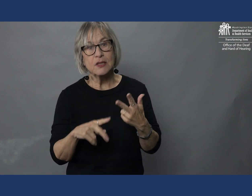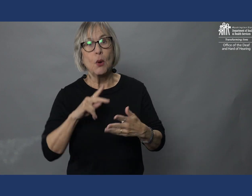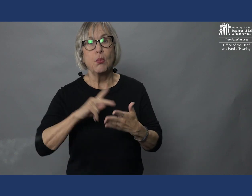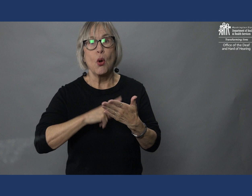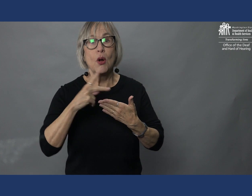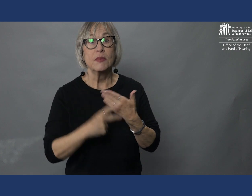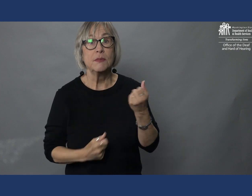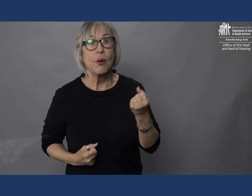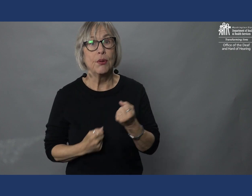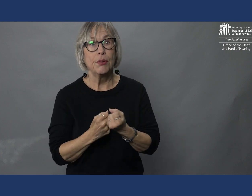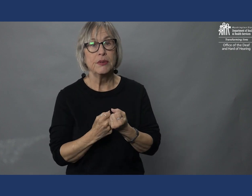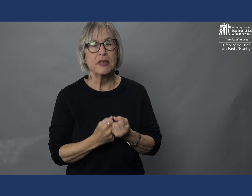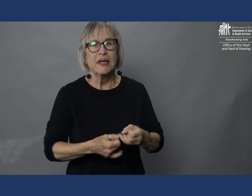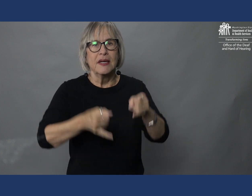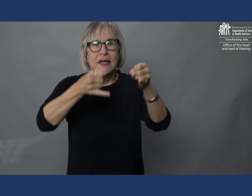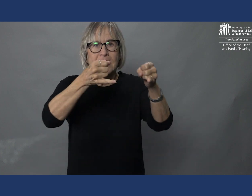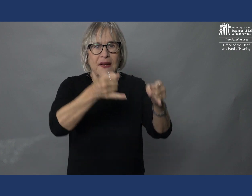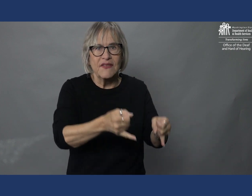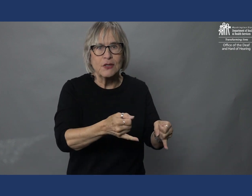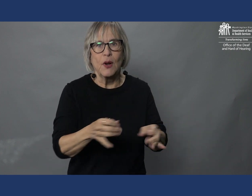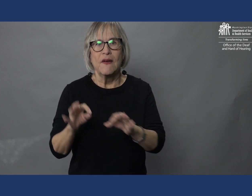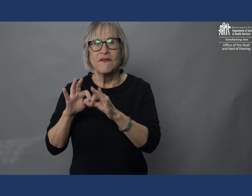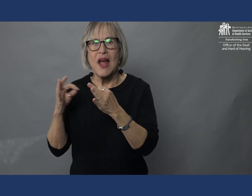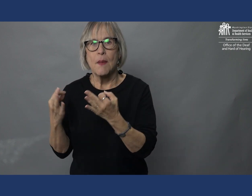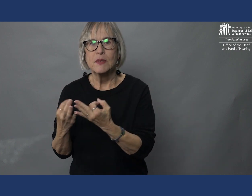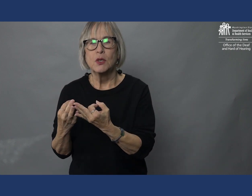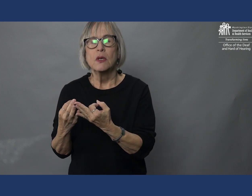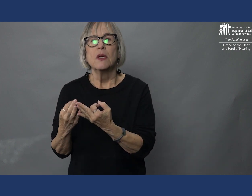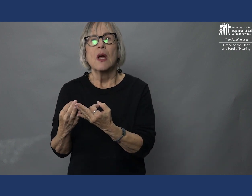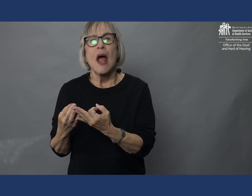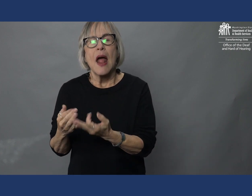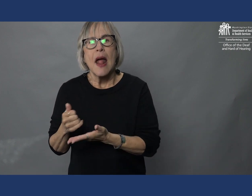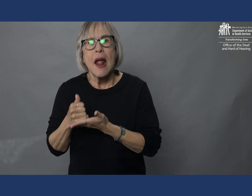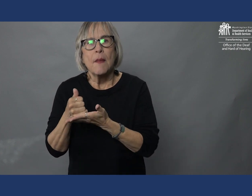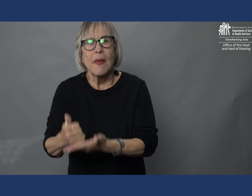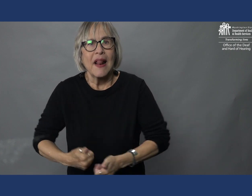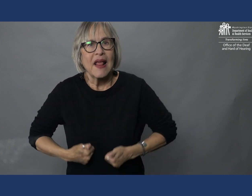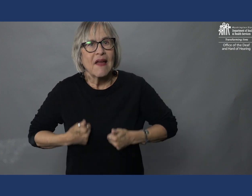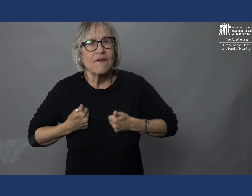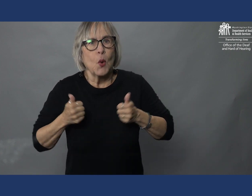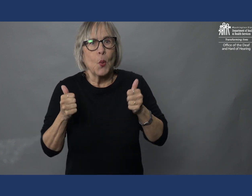These programs help individuals and families to live with good health, independence, and dignity.